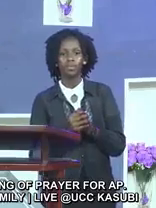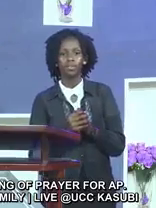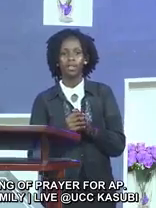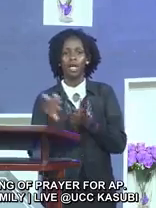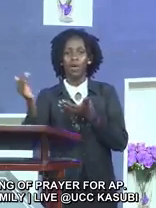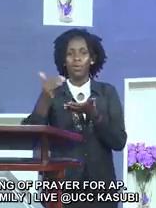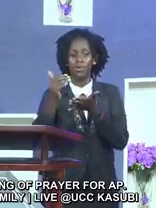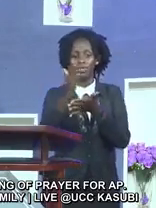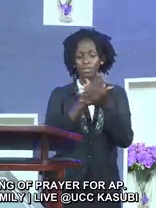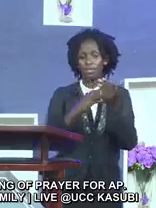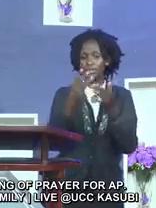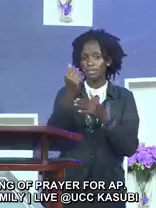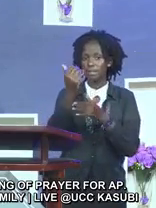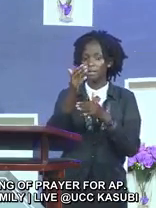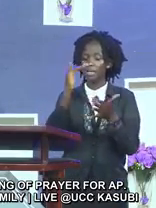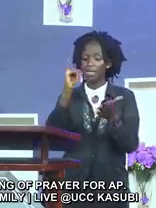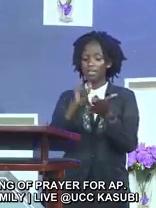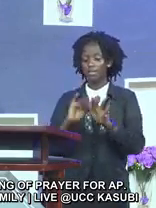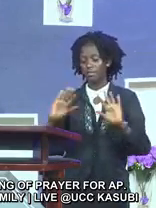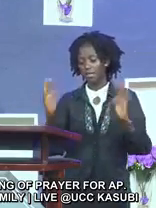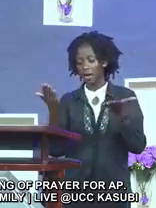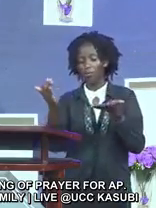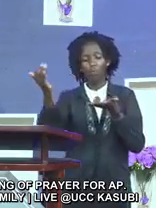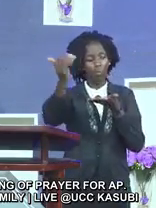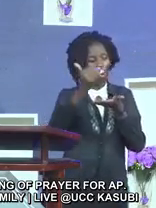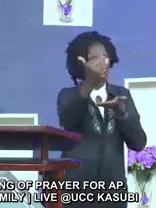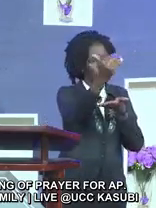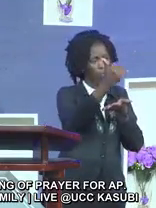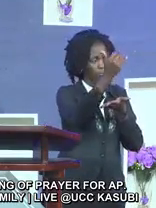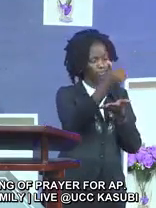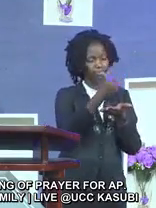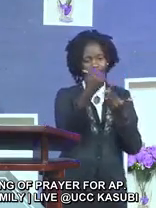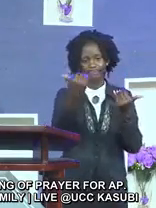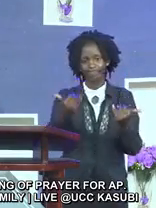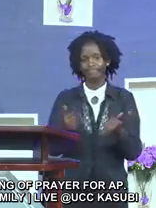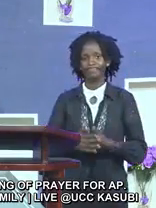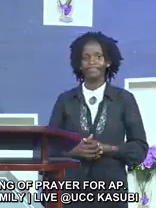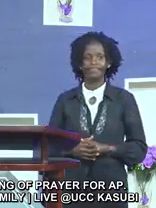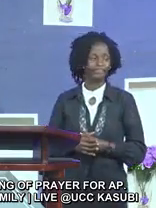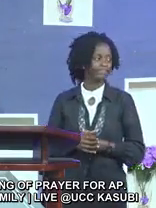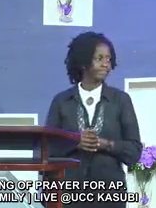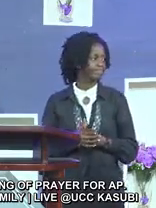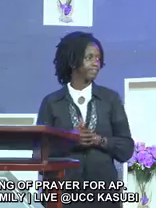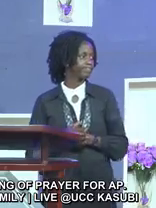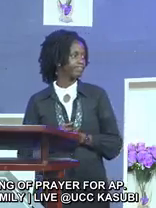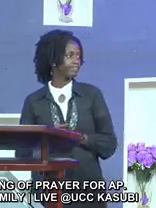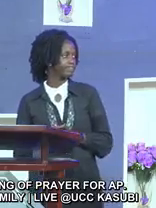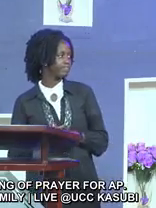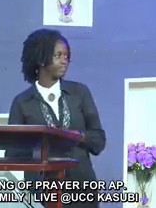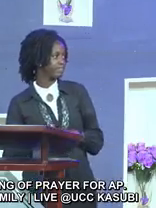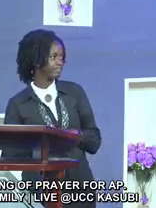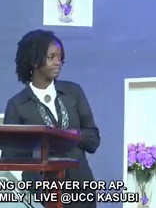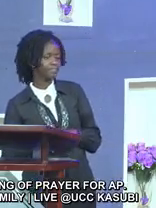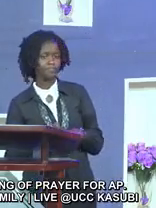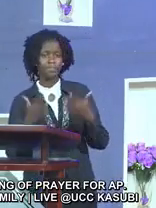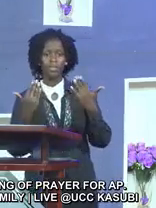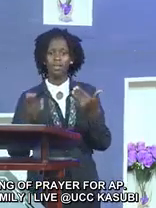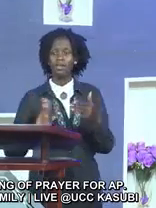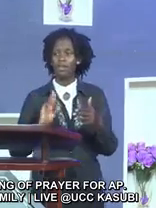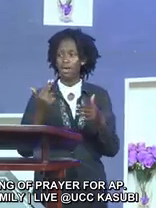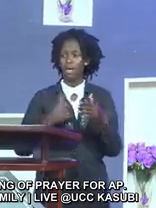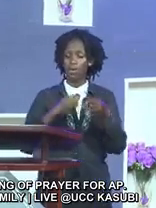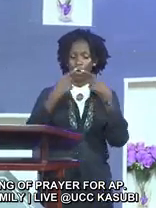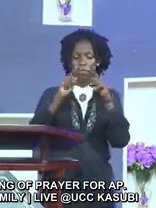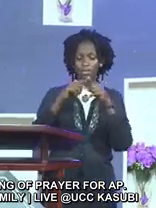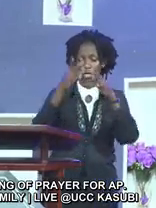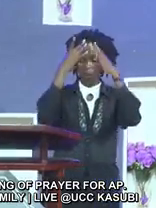sente ezo zolabao bwe mutyo bwe mwasonze. So far the money being displayed is how you've been collecting. Emikutu gino twasala waberewo